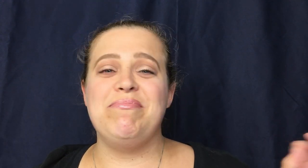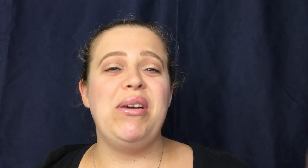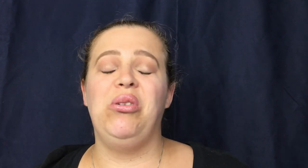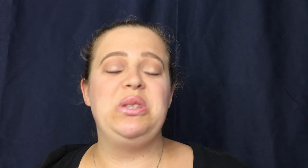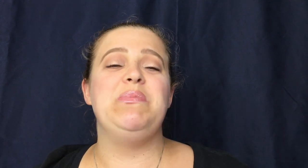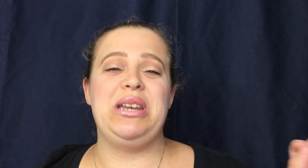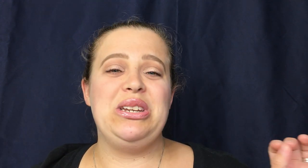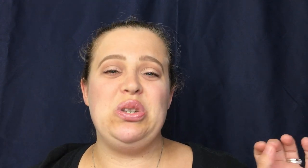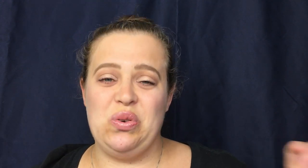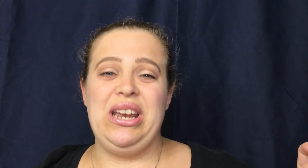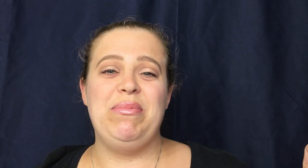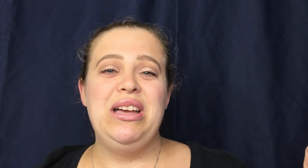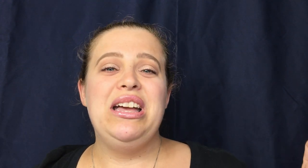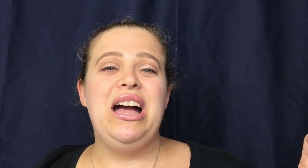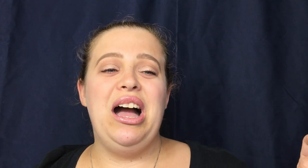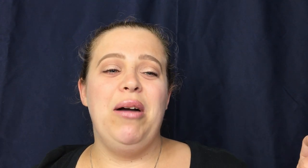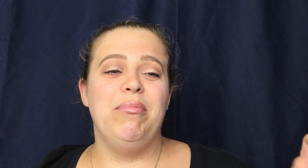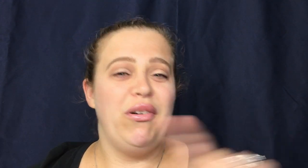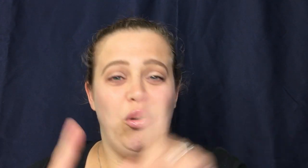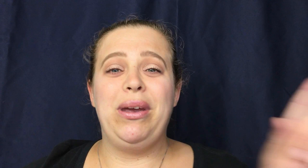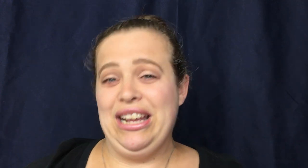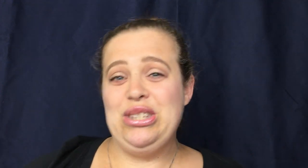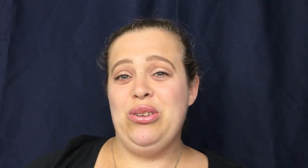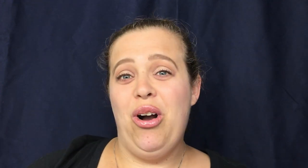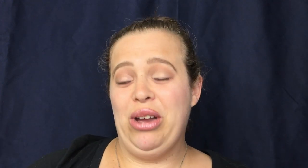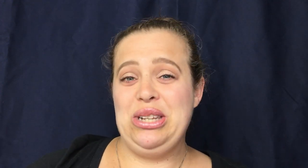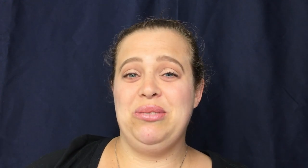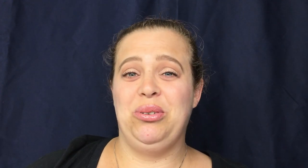my ultimate dream, before we get too old.